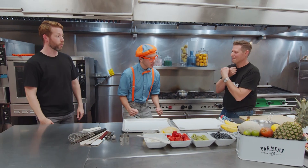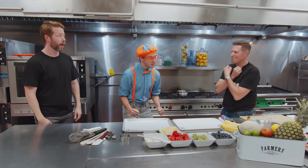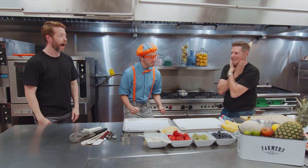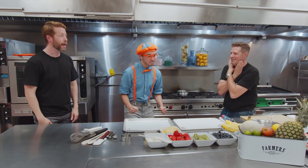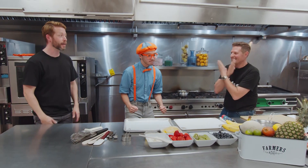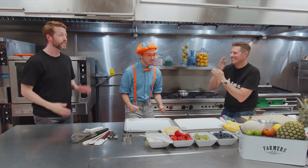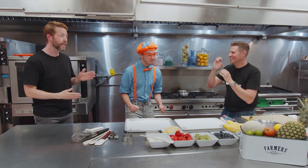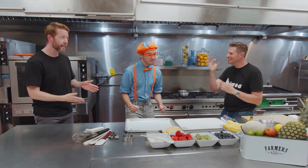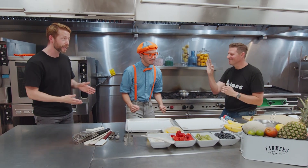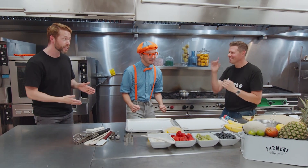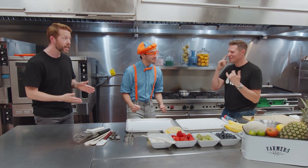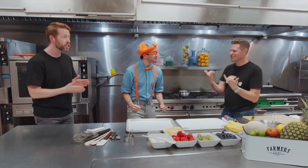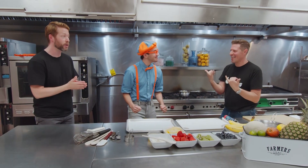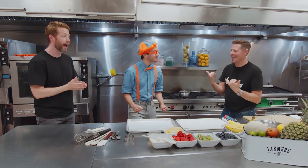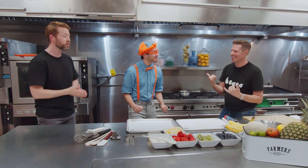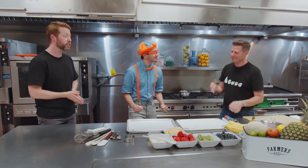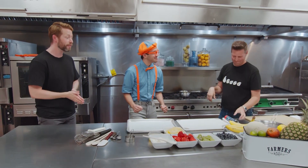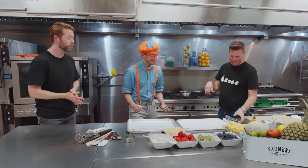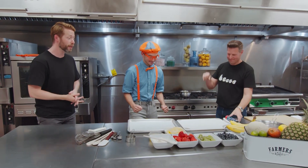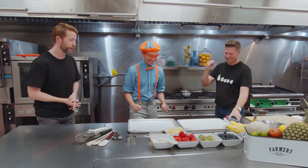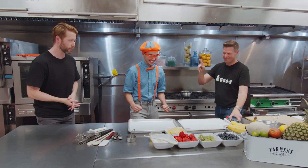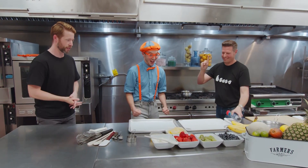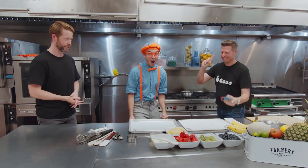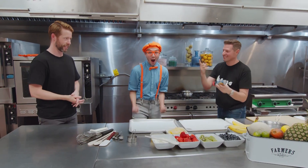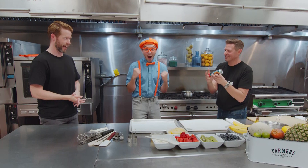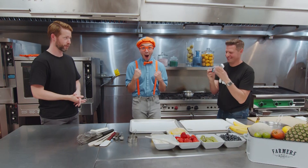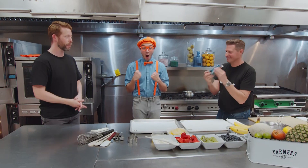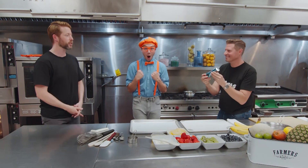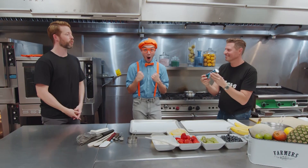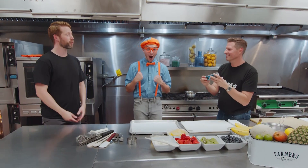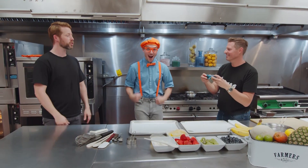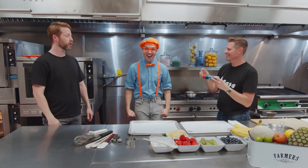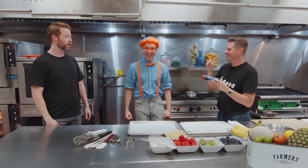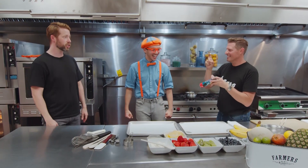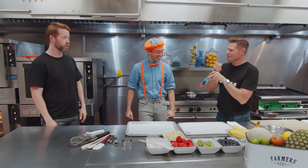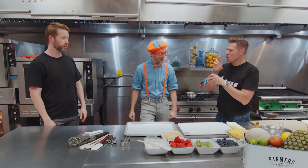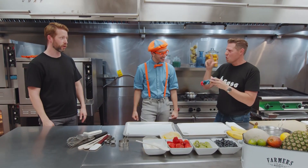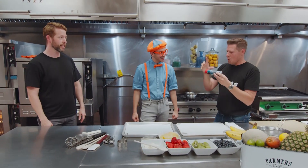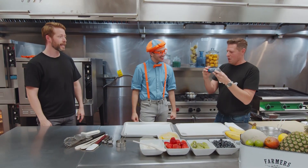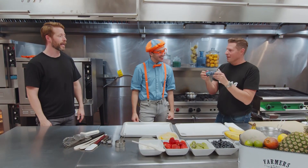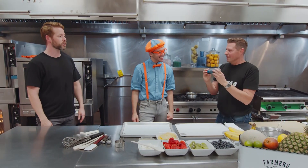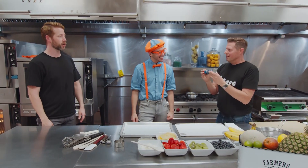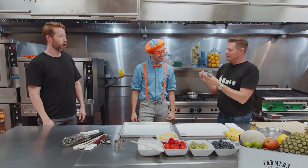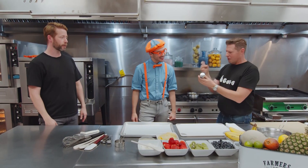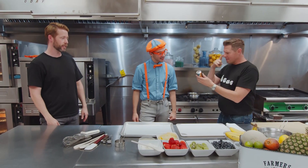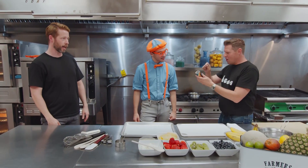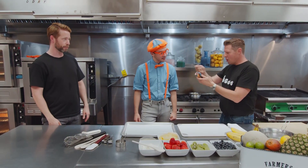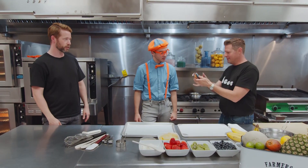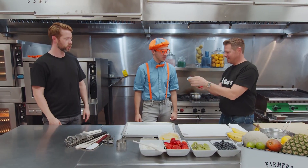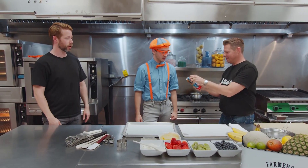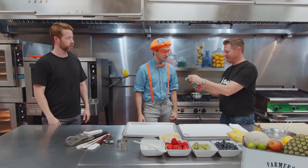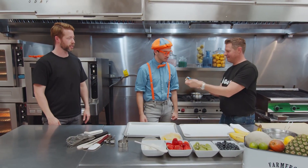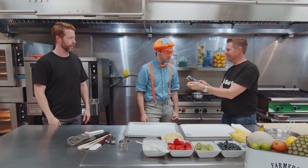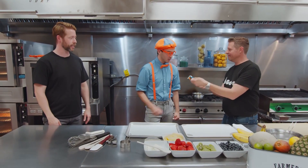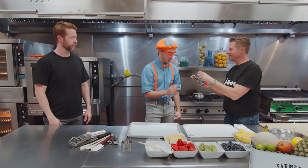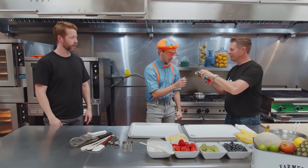Okay, well I am excited to have Chef Blippi with us today! So, first what you're going to do is you're going to open this up.